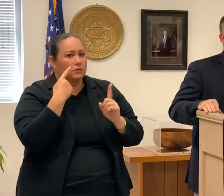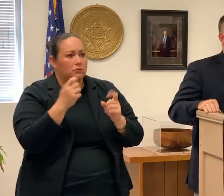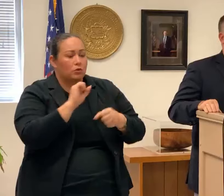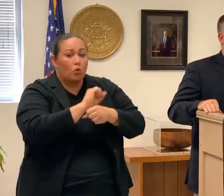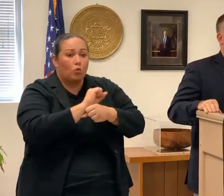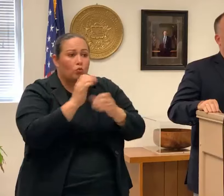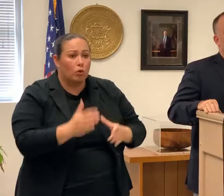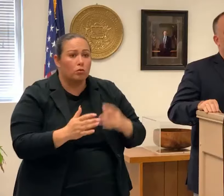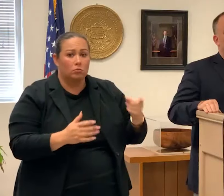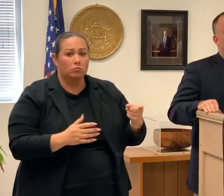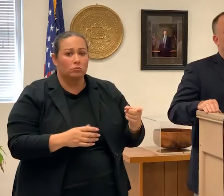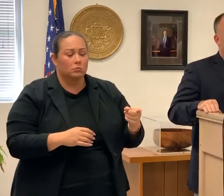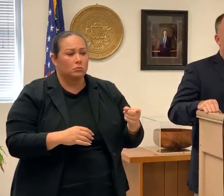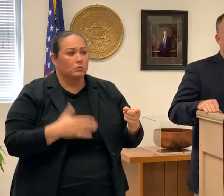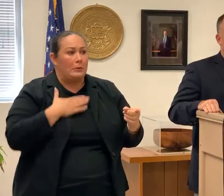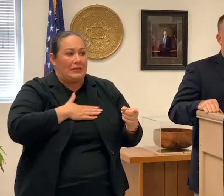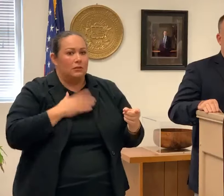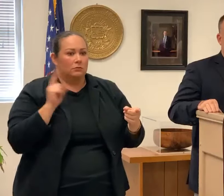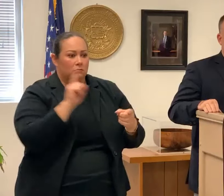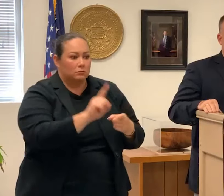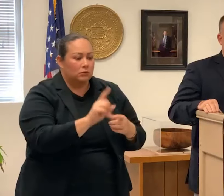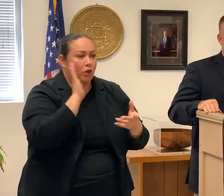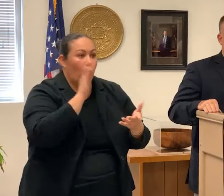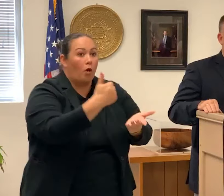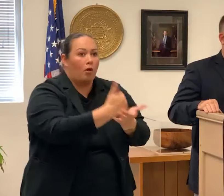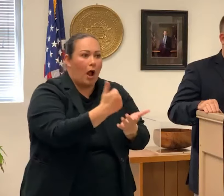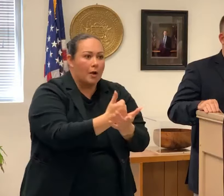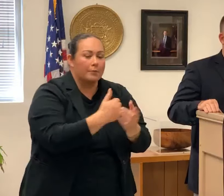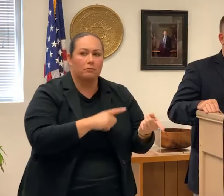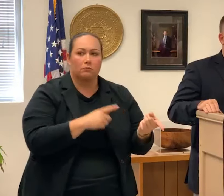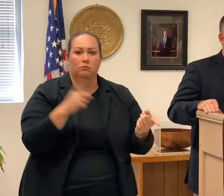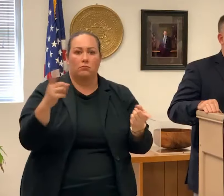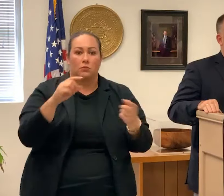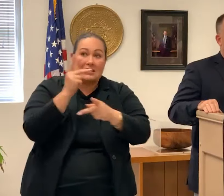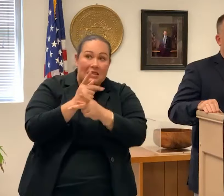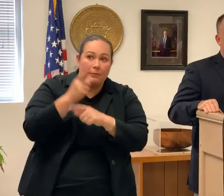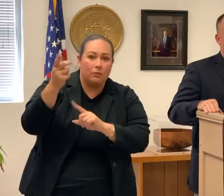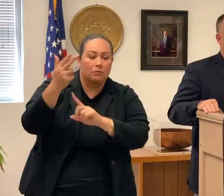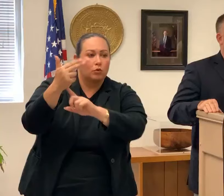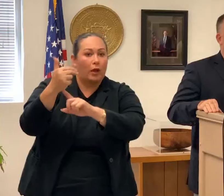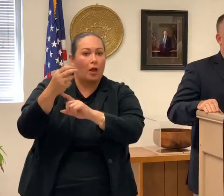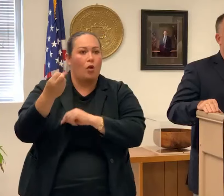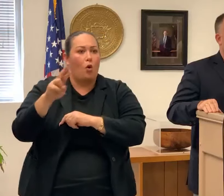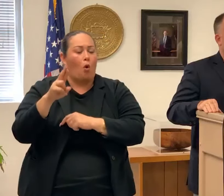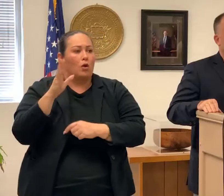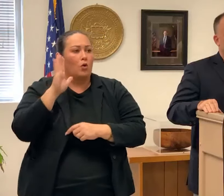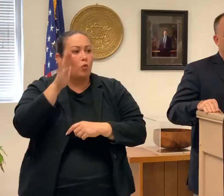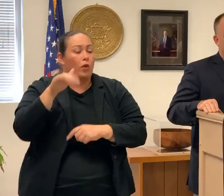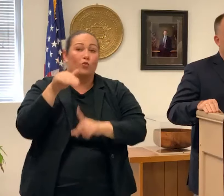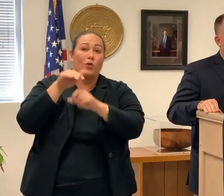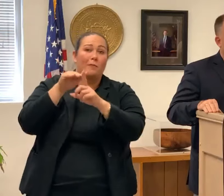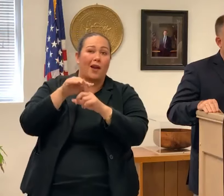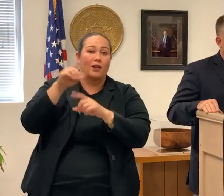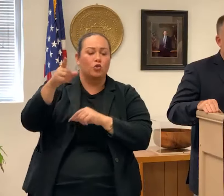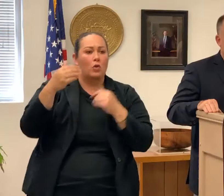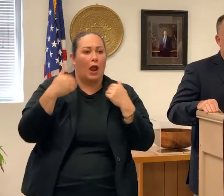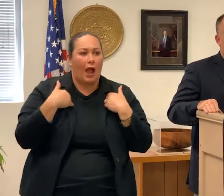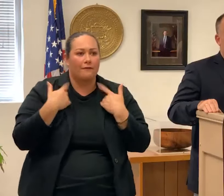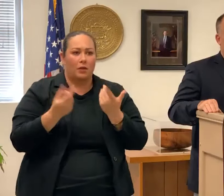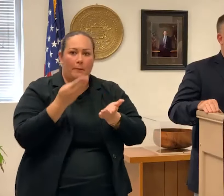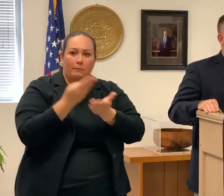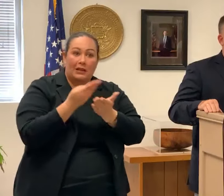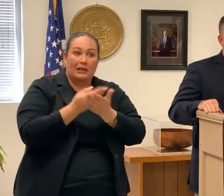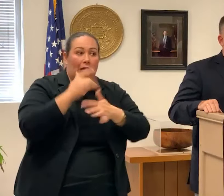the likelihood is they will not only help you find your next place to stay or keep you in your spot, but we'll also remind you that there is a